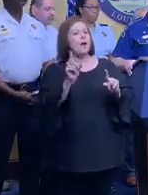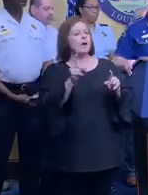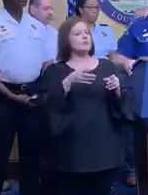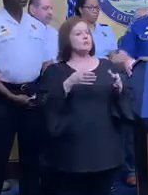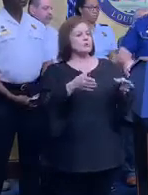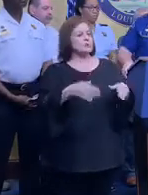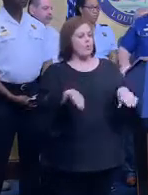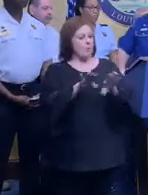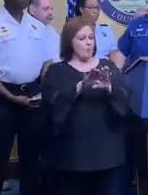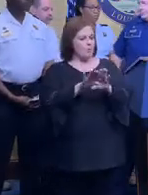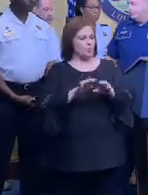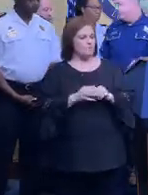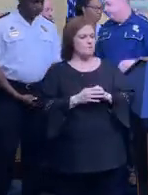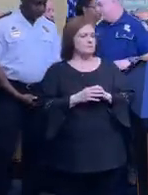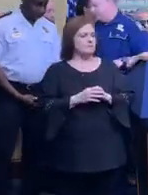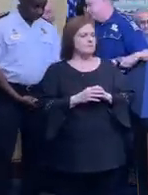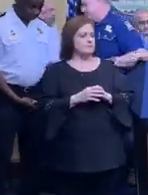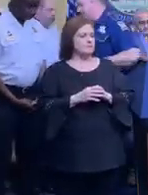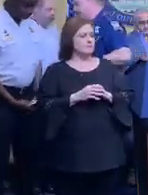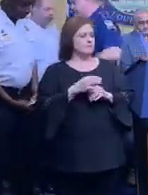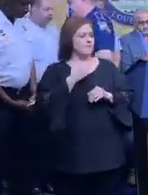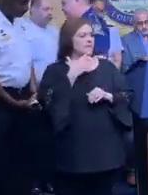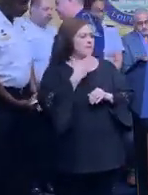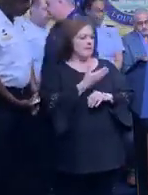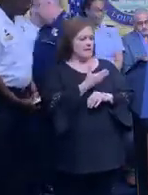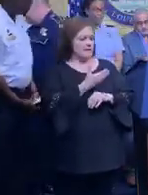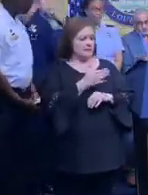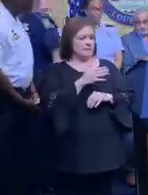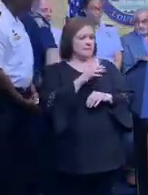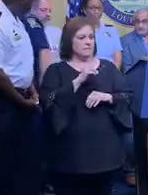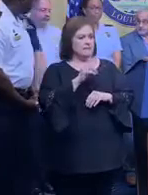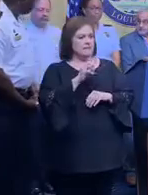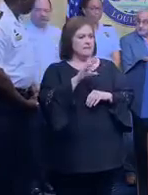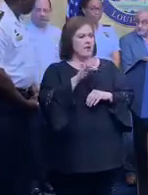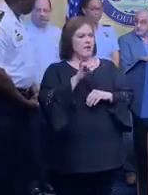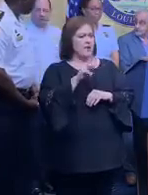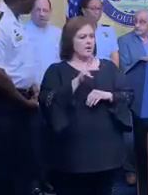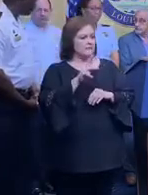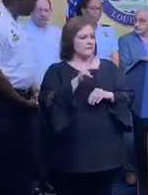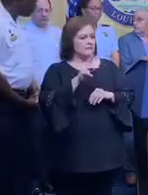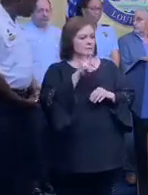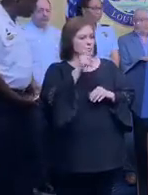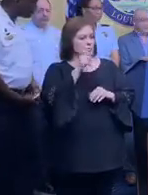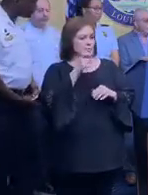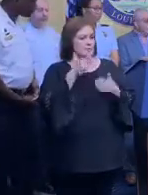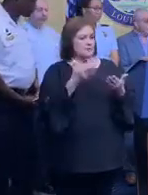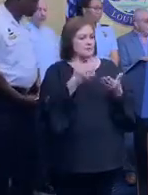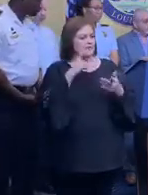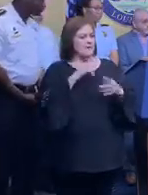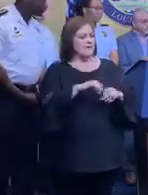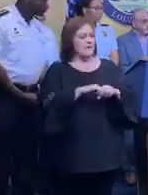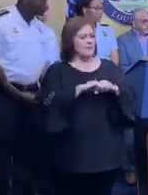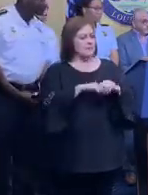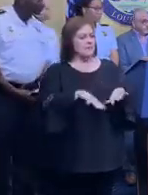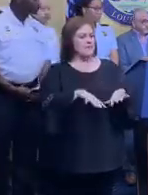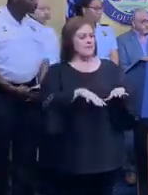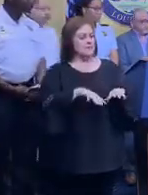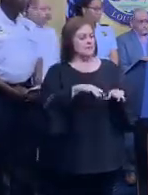you. Thank you so much. We have Derek Bays, who is representing the Flood Protection